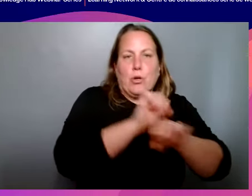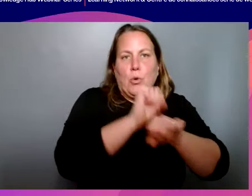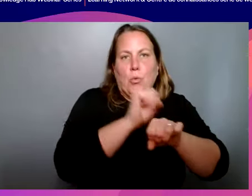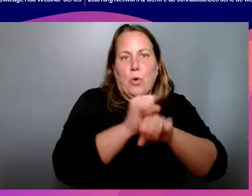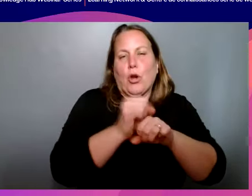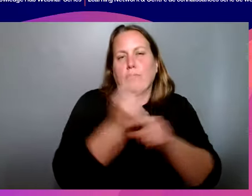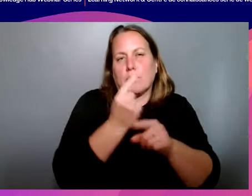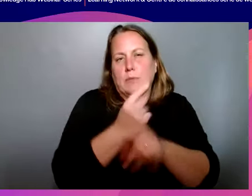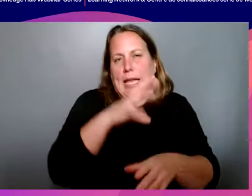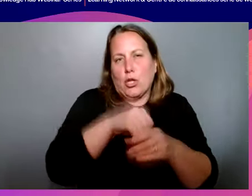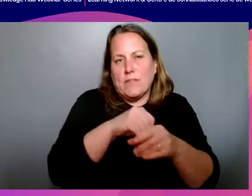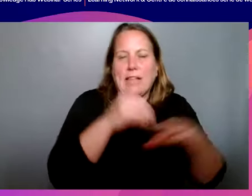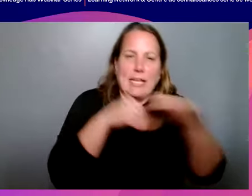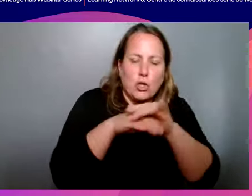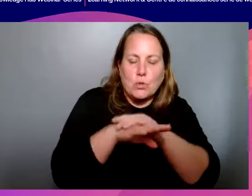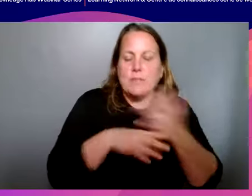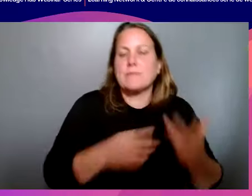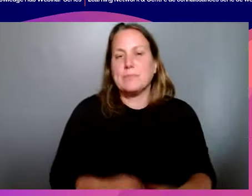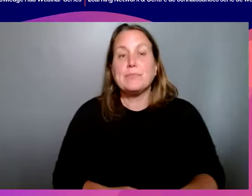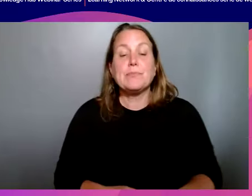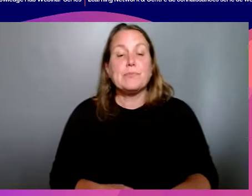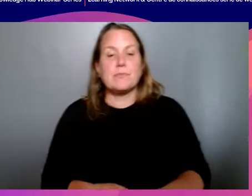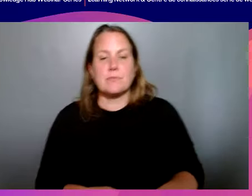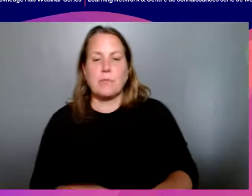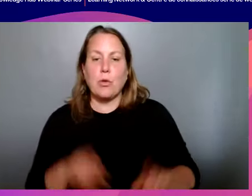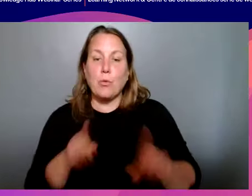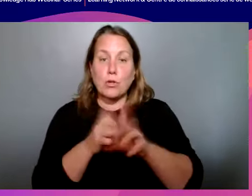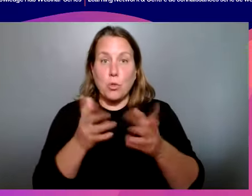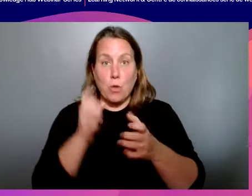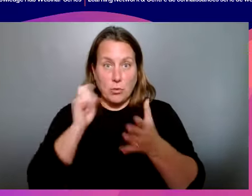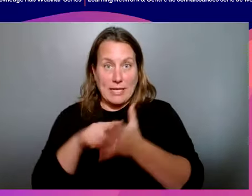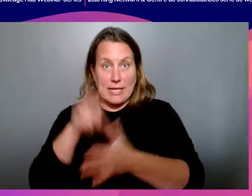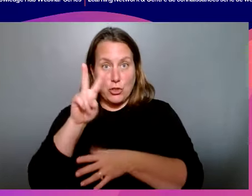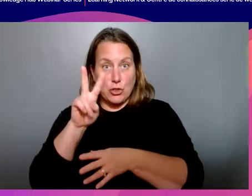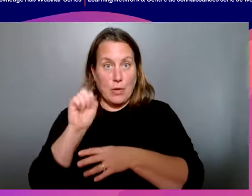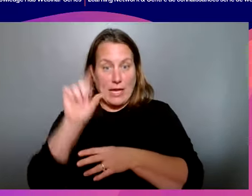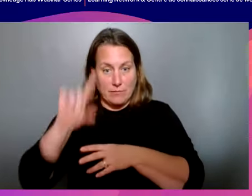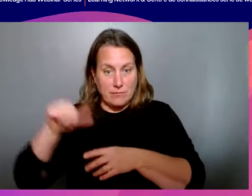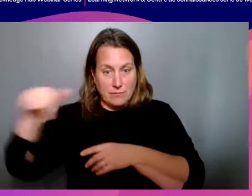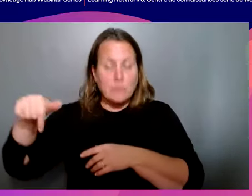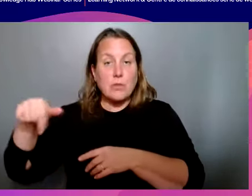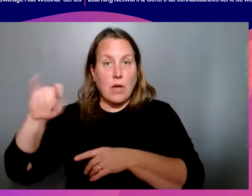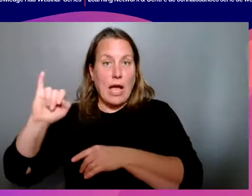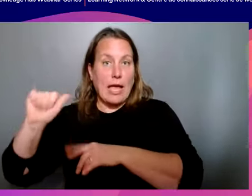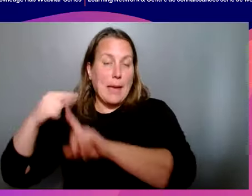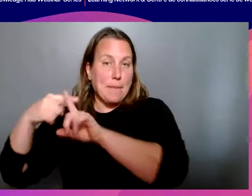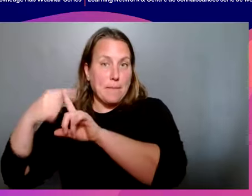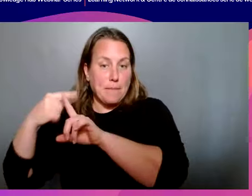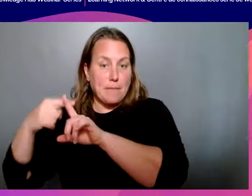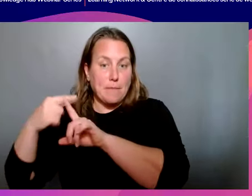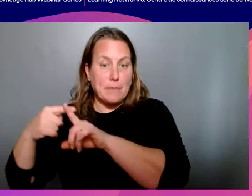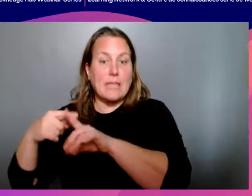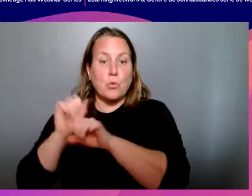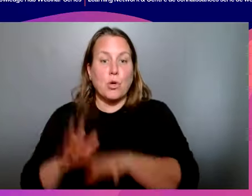We also want to recognize that 2S LGBTQIA plus workers experience compounded discrimination based on